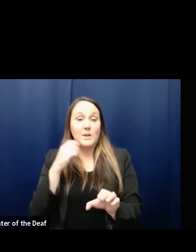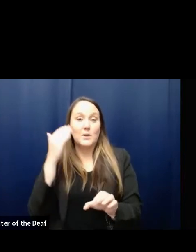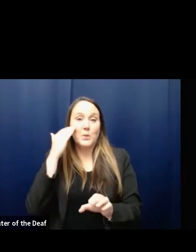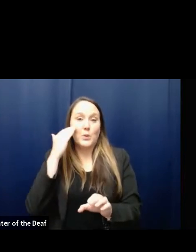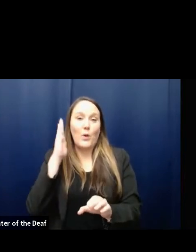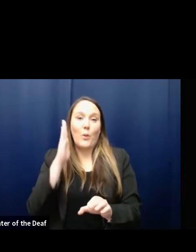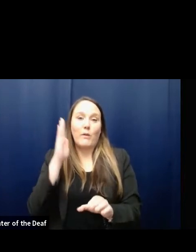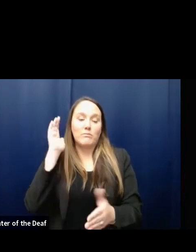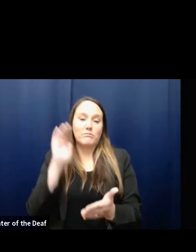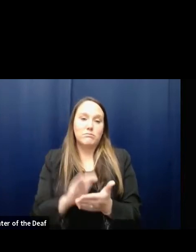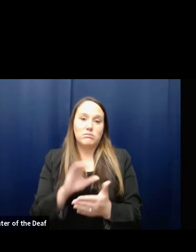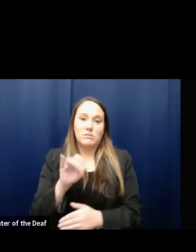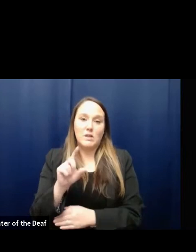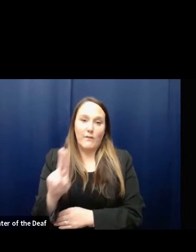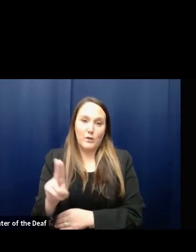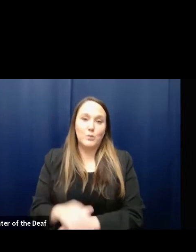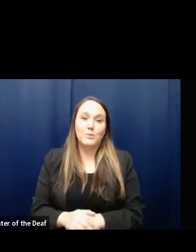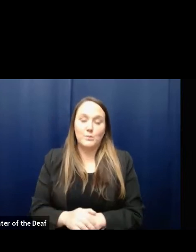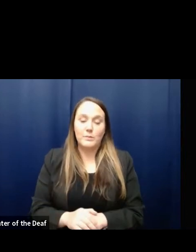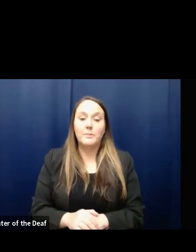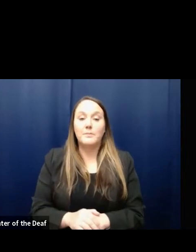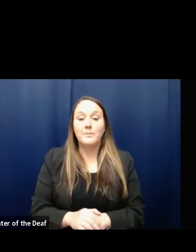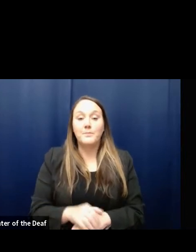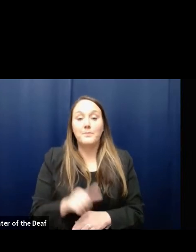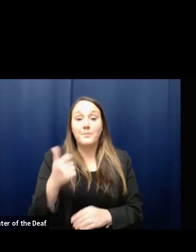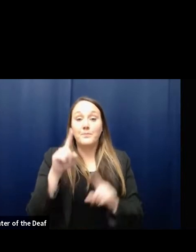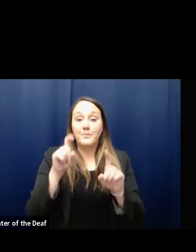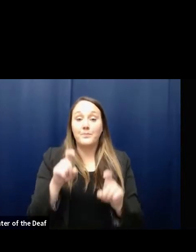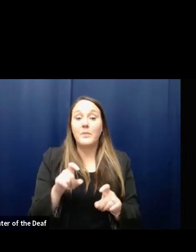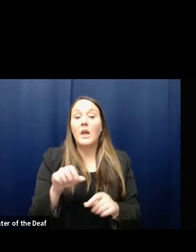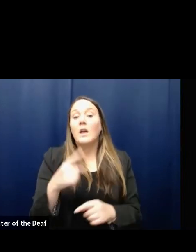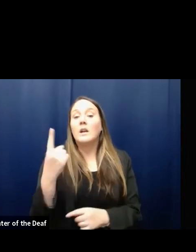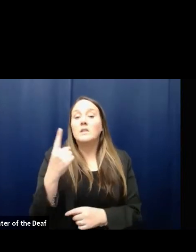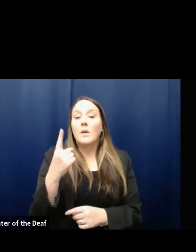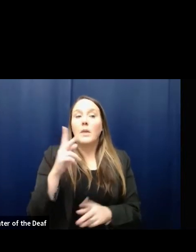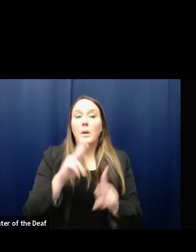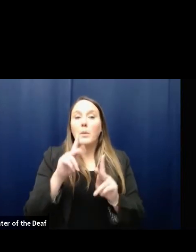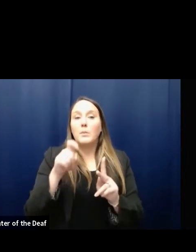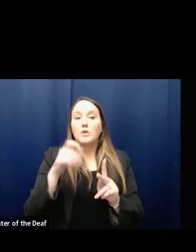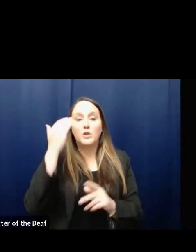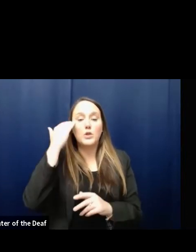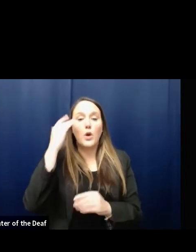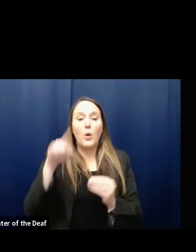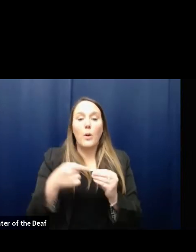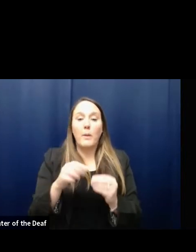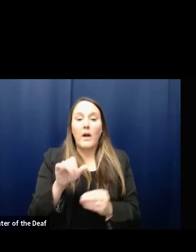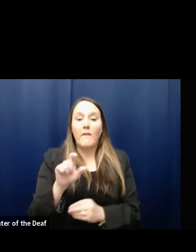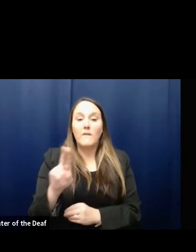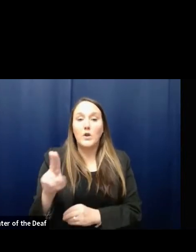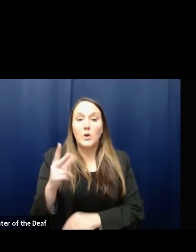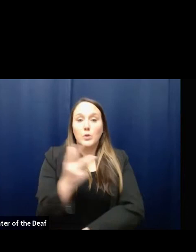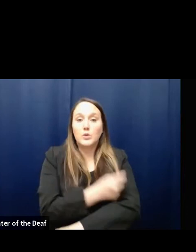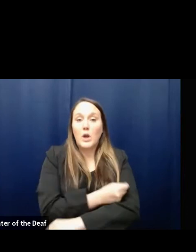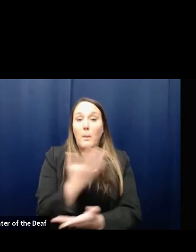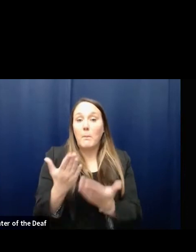reduce the flu as well. Another question from Malik, what is something people should know about the flu shot that maybe they don't already